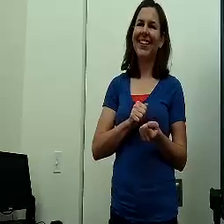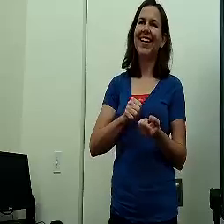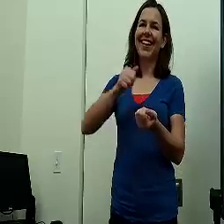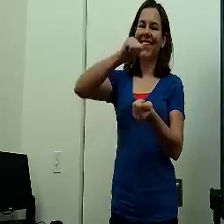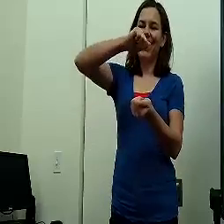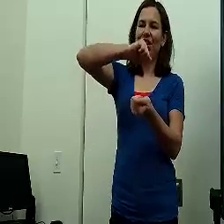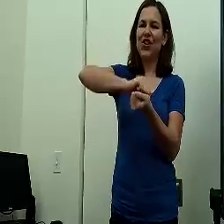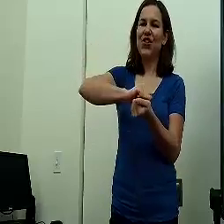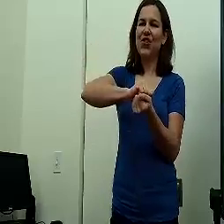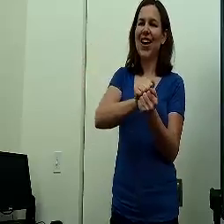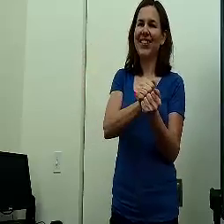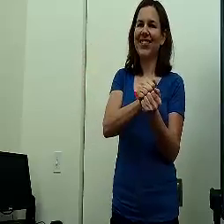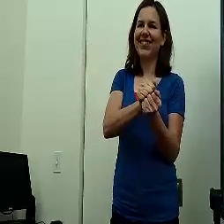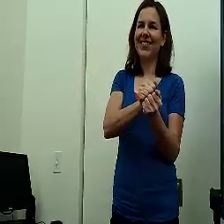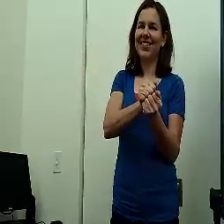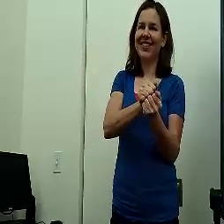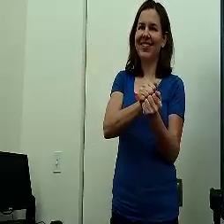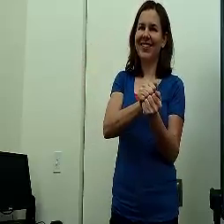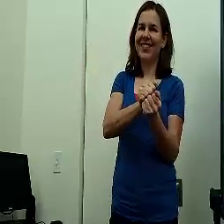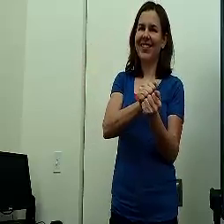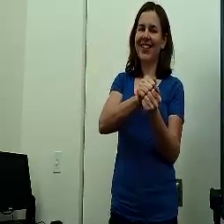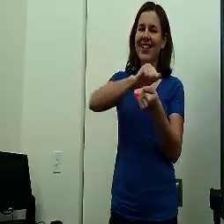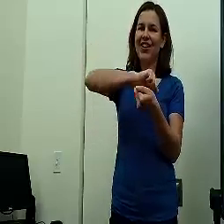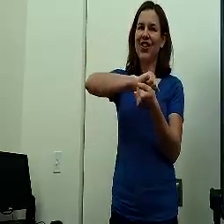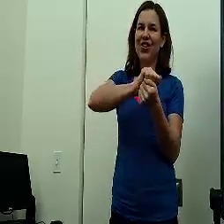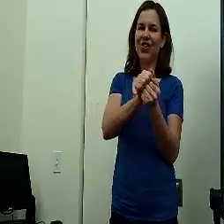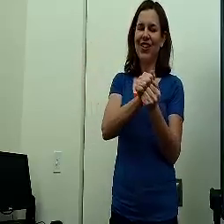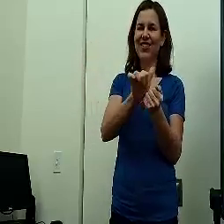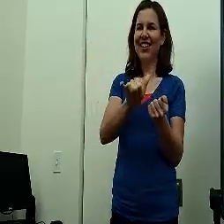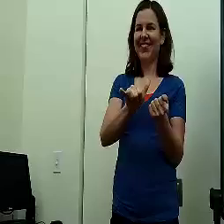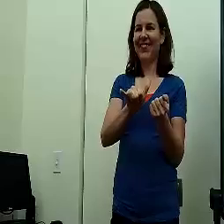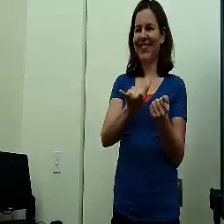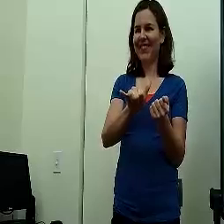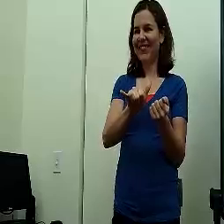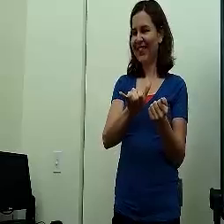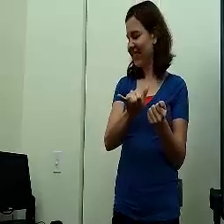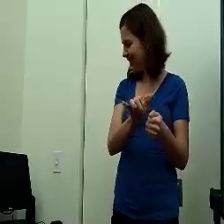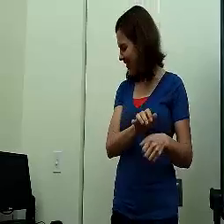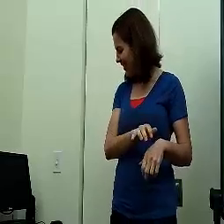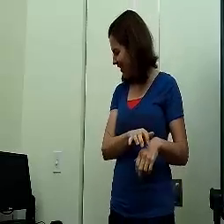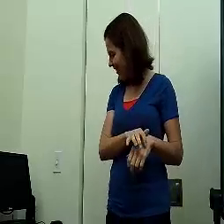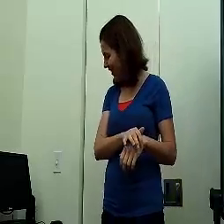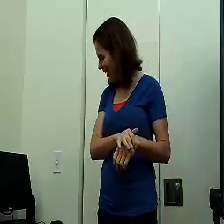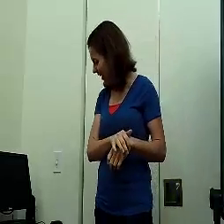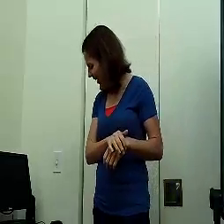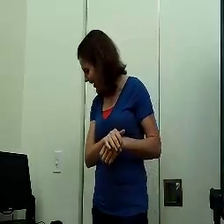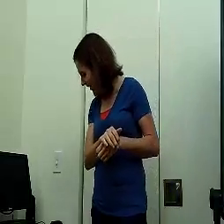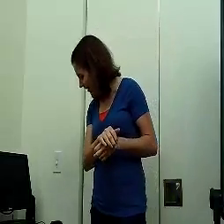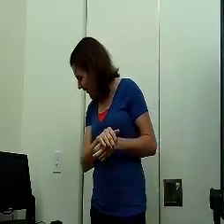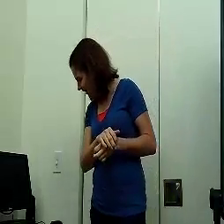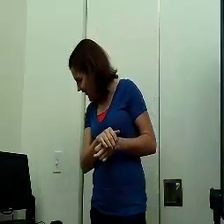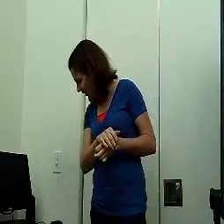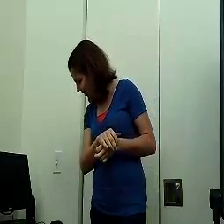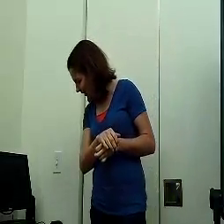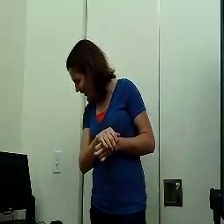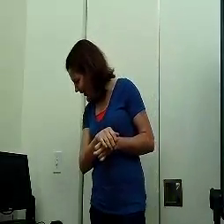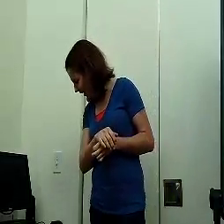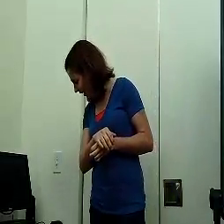There you You go. just smash. Crunch. Chewy. Okay. Crunchy. Crunchy. Good.